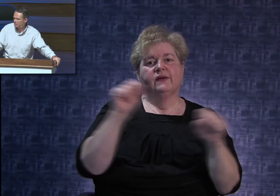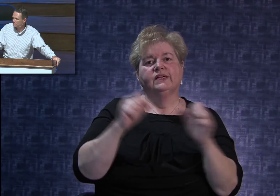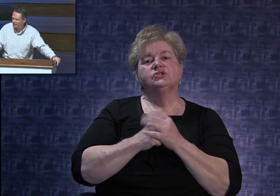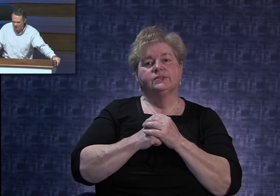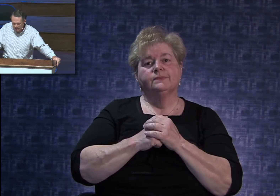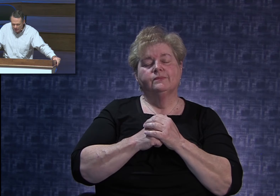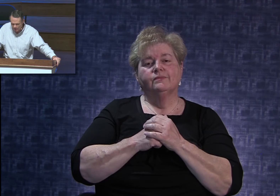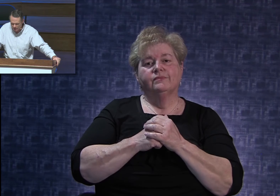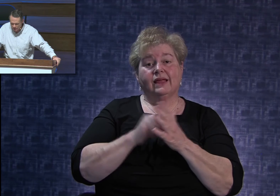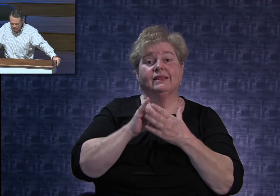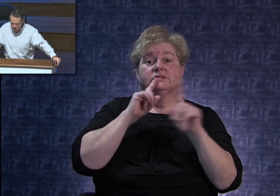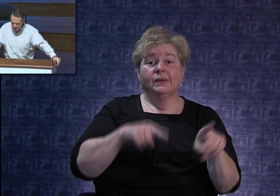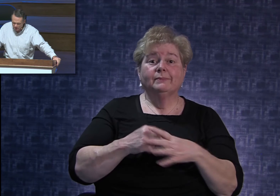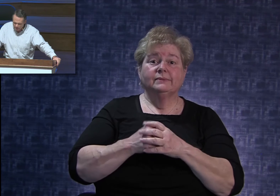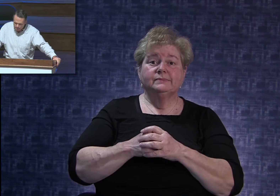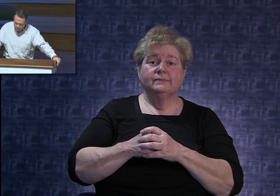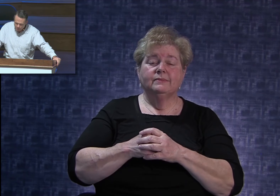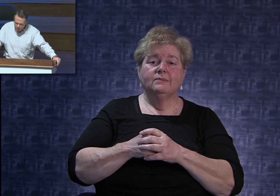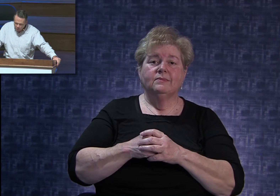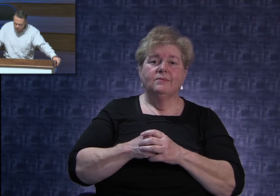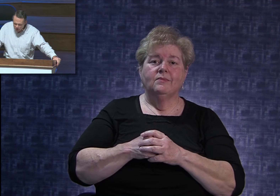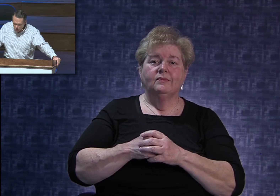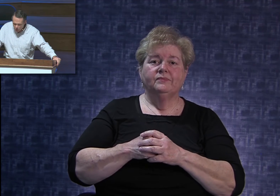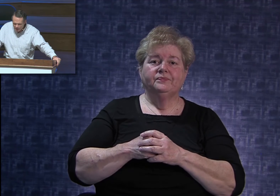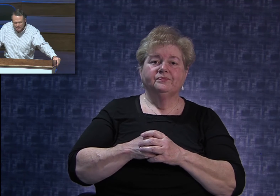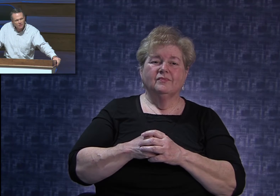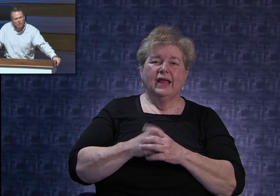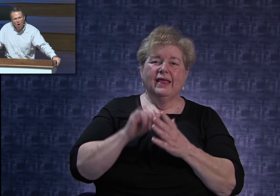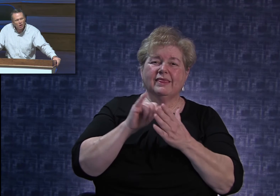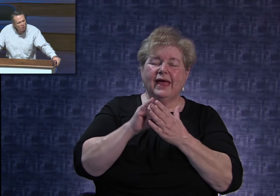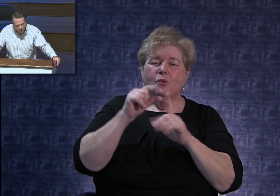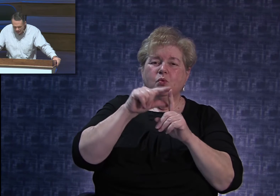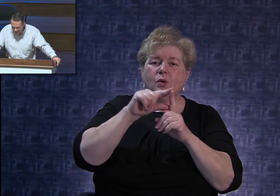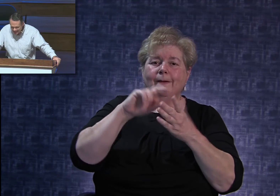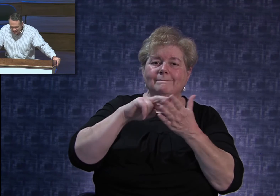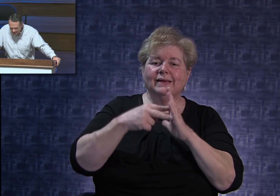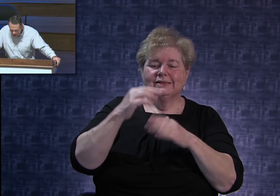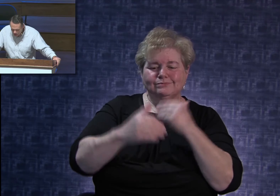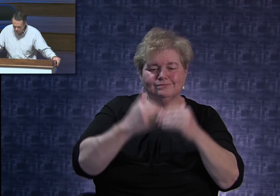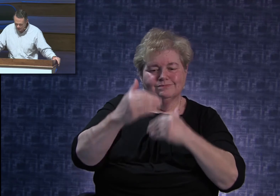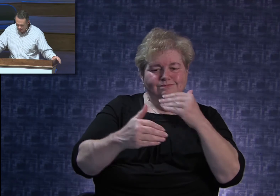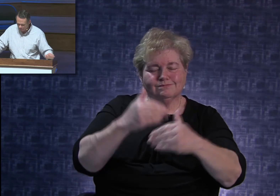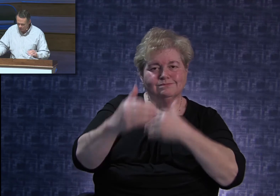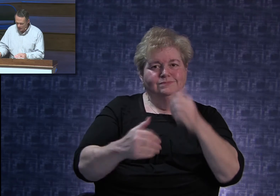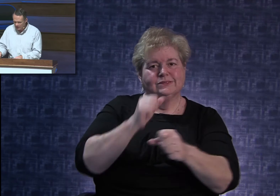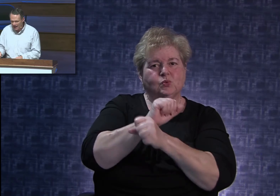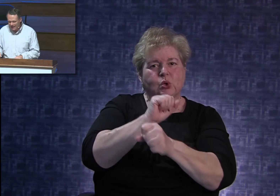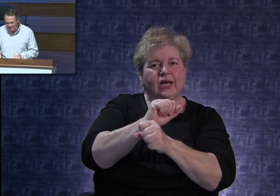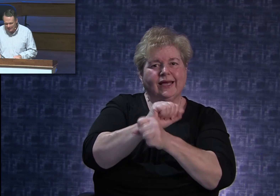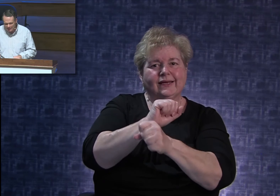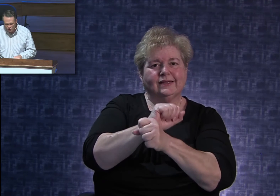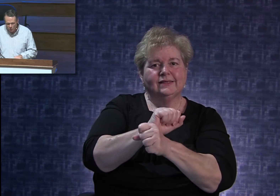salvation. This is a commandment. And the form of this word means it is an ongoing, continuous effort.